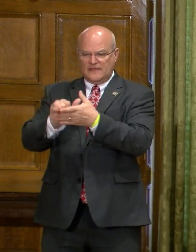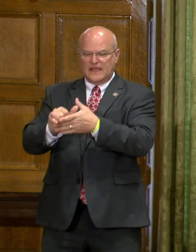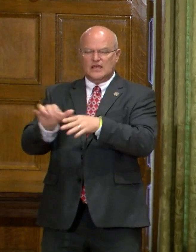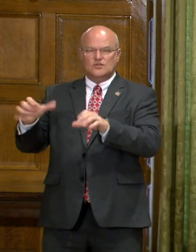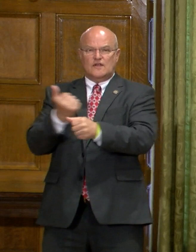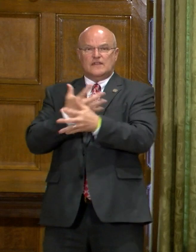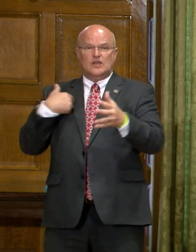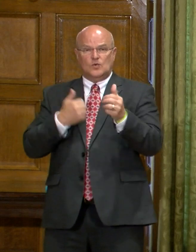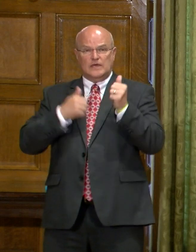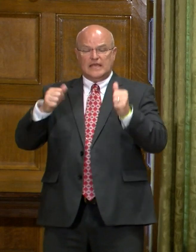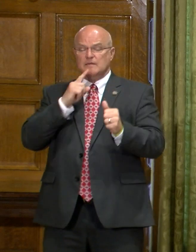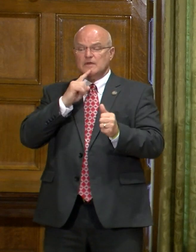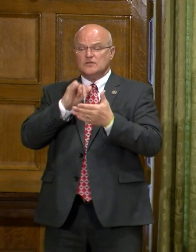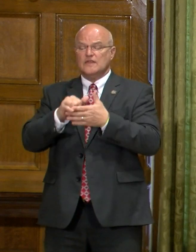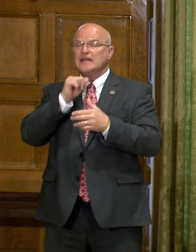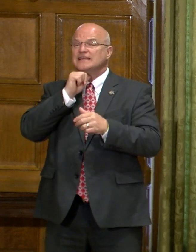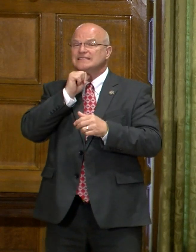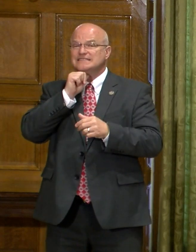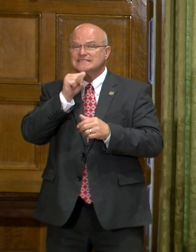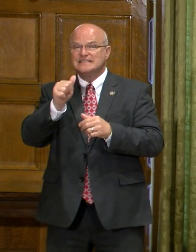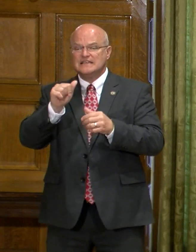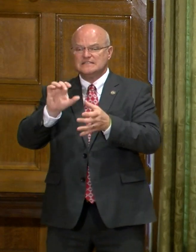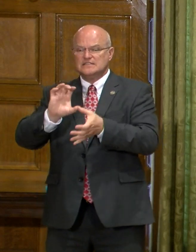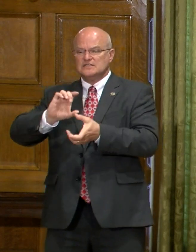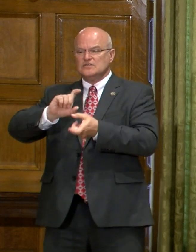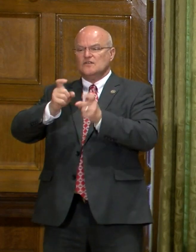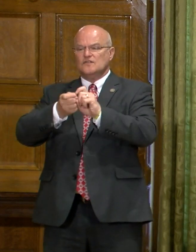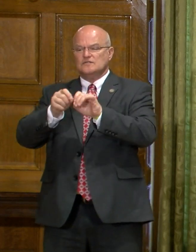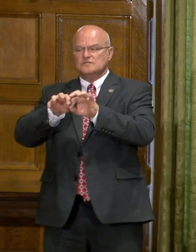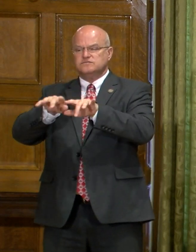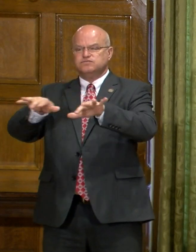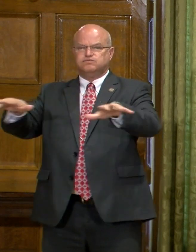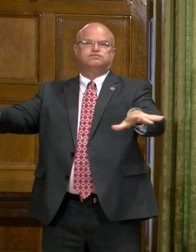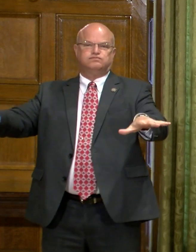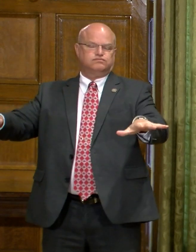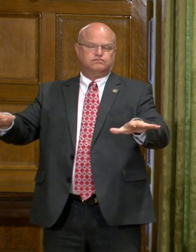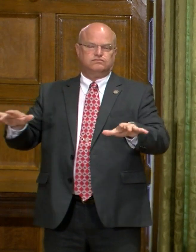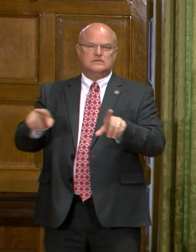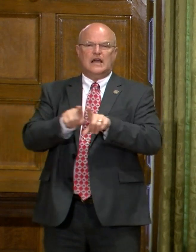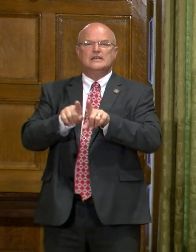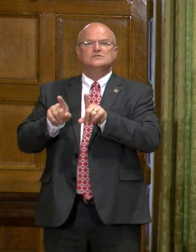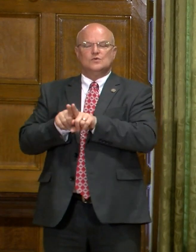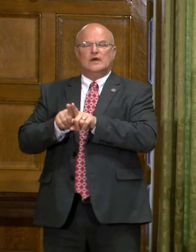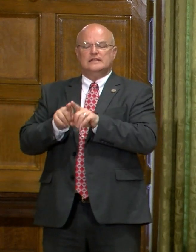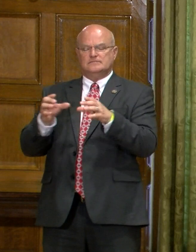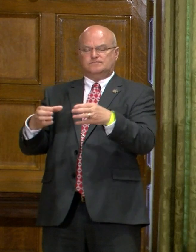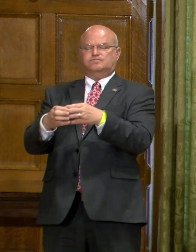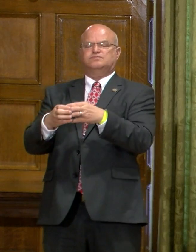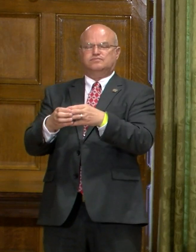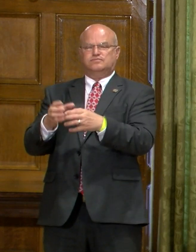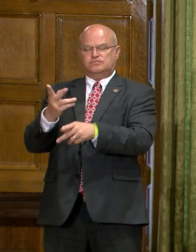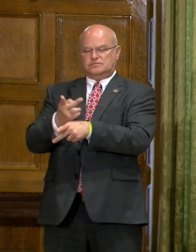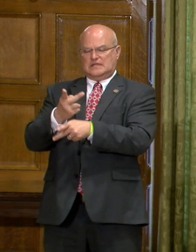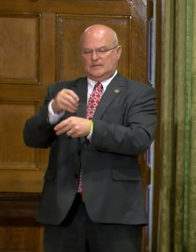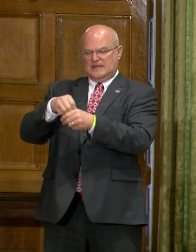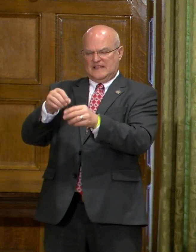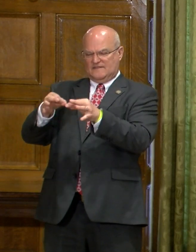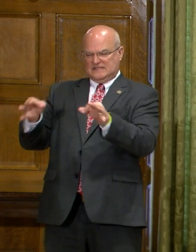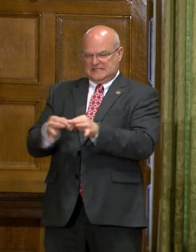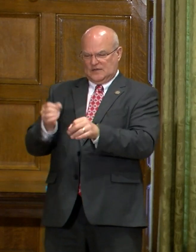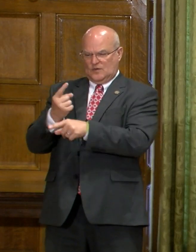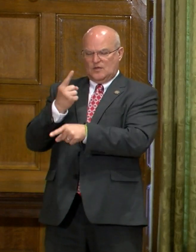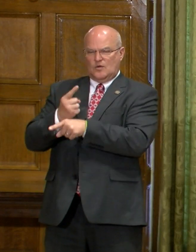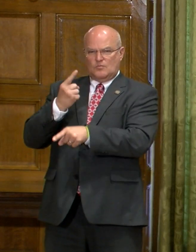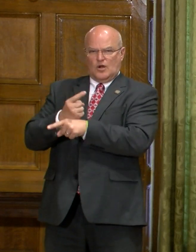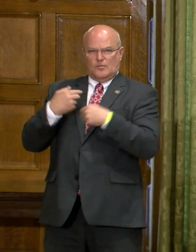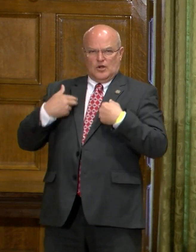do everything we can to make sure it doesn't convert to a community spread, as well as to maintain it within the facility with the